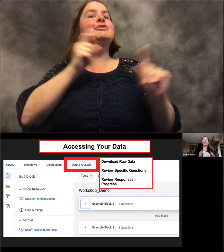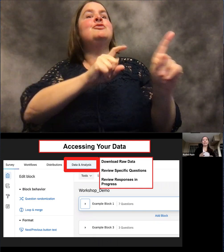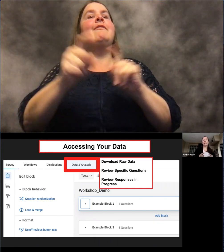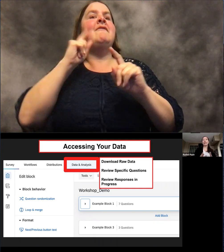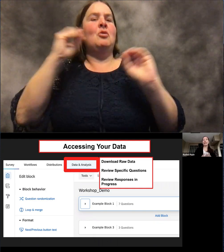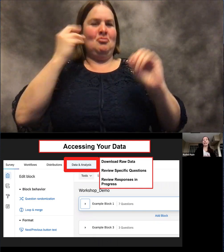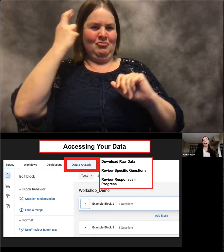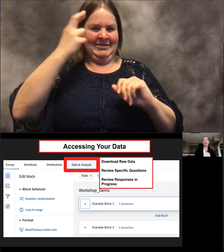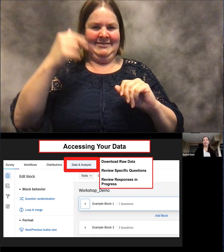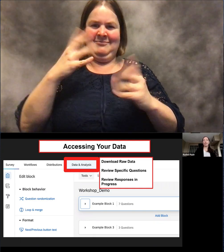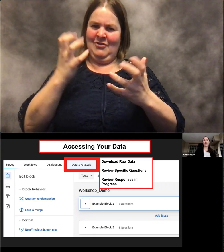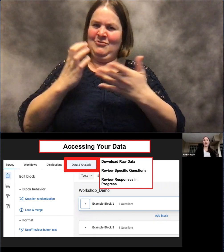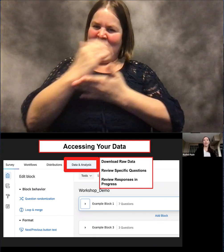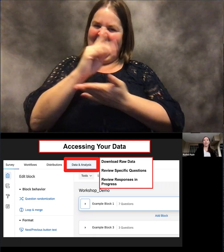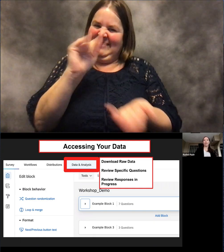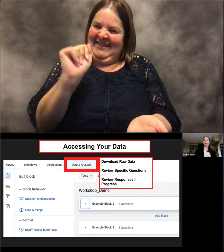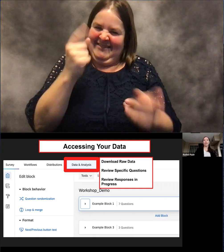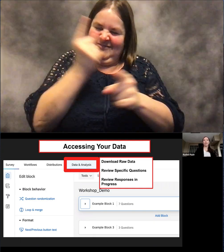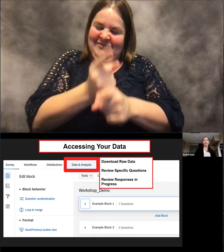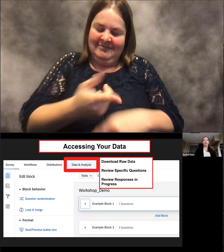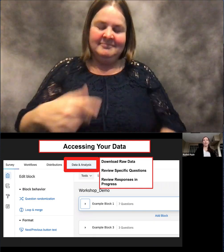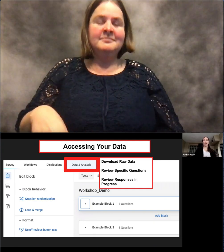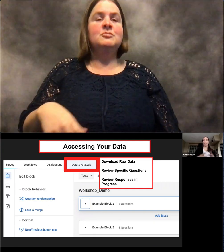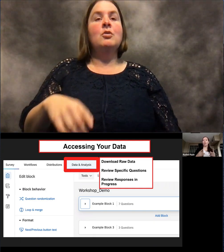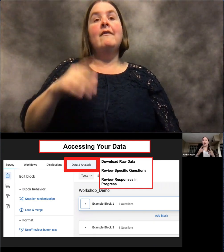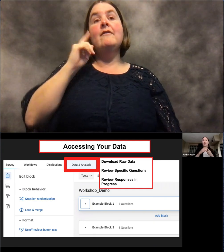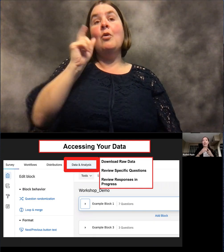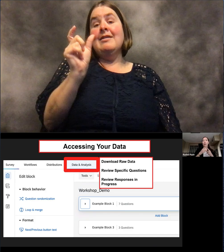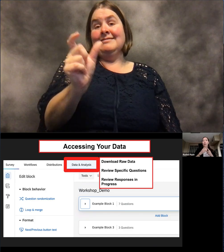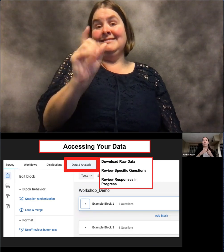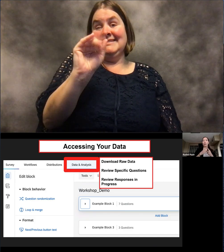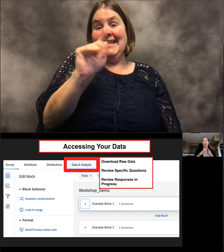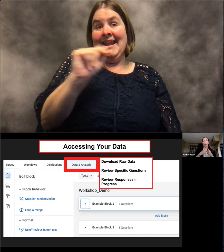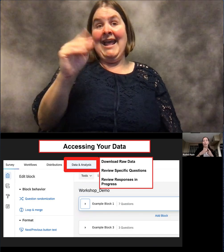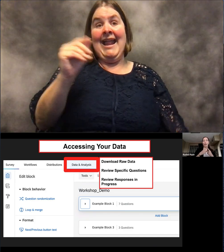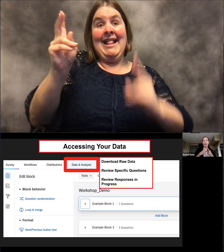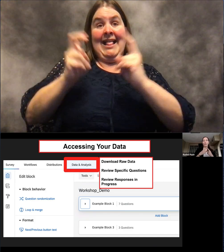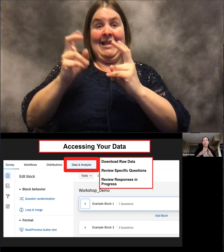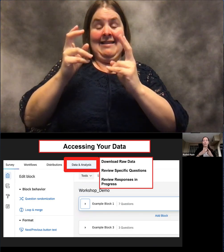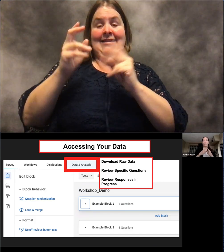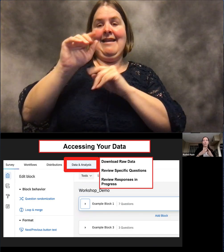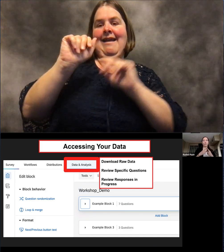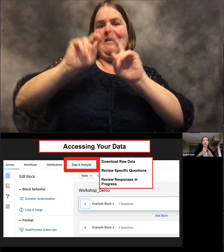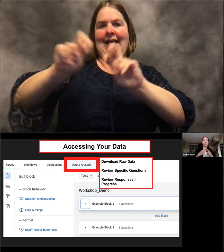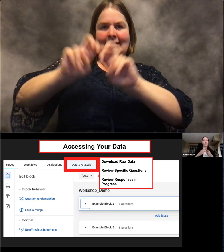So in the Data and Analysis tab, you can download the raw data.